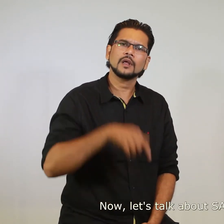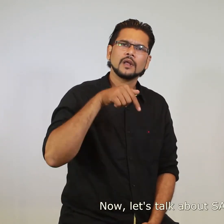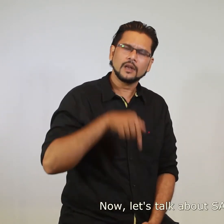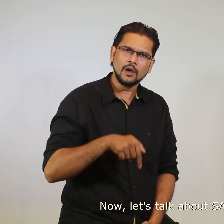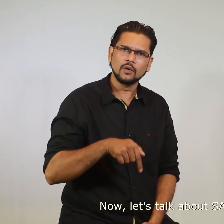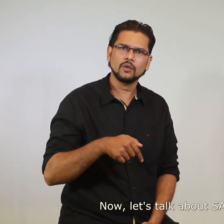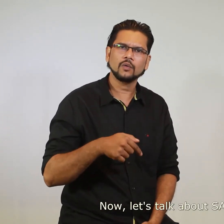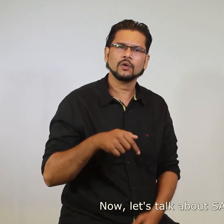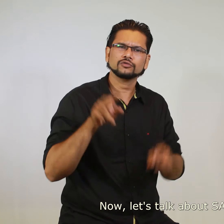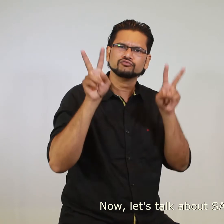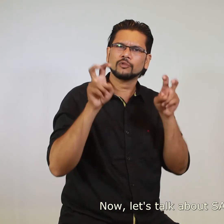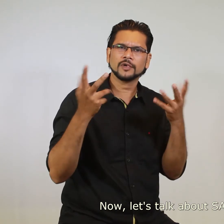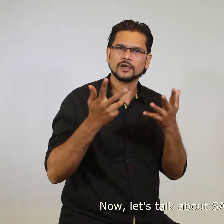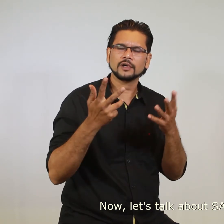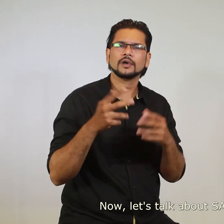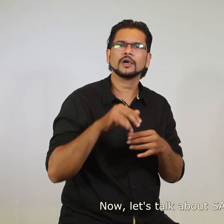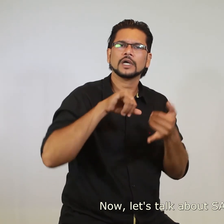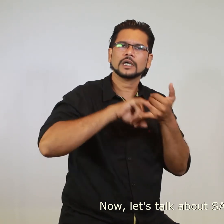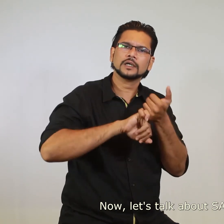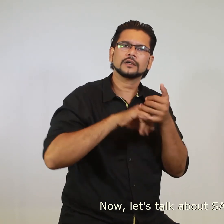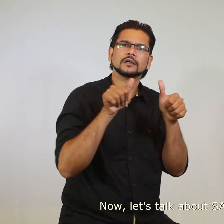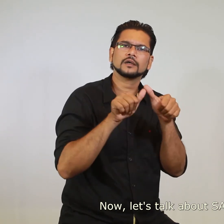Now, let's talk about salinity.